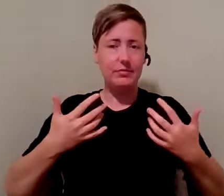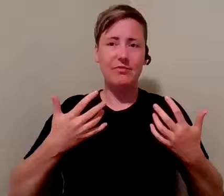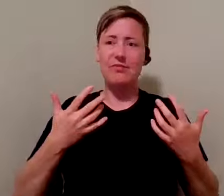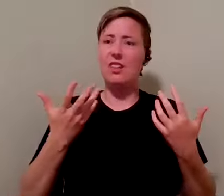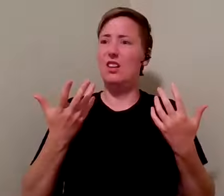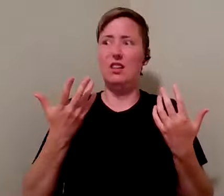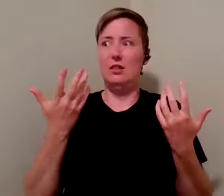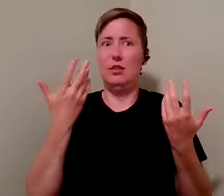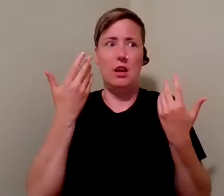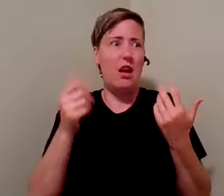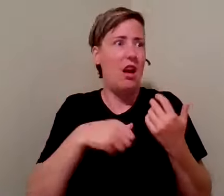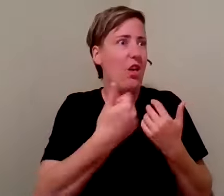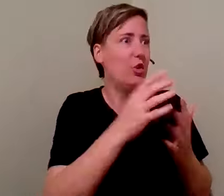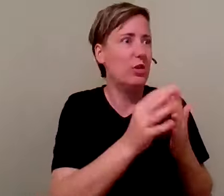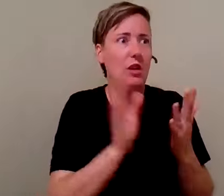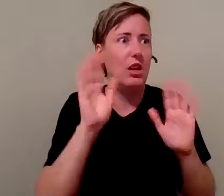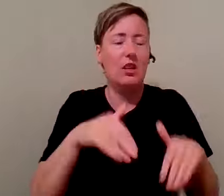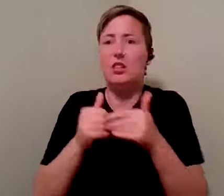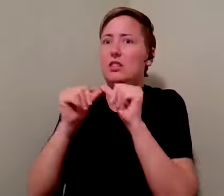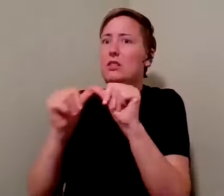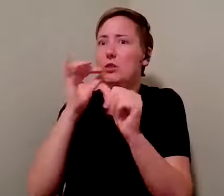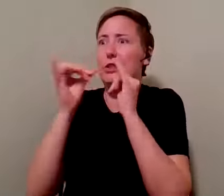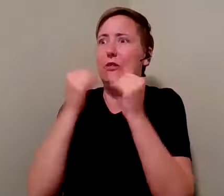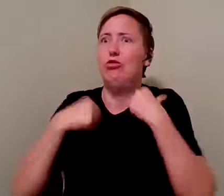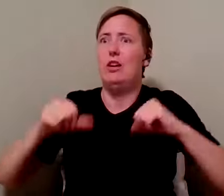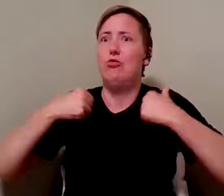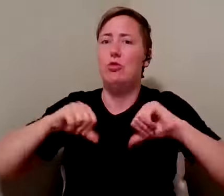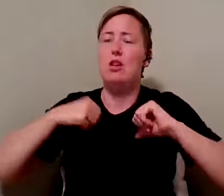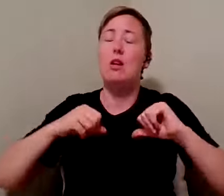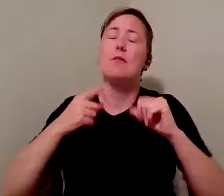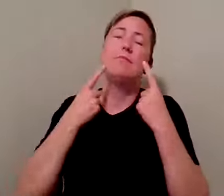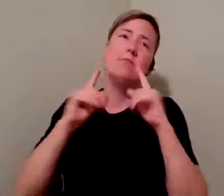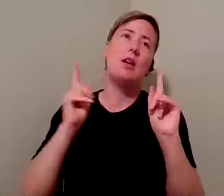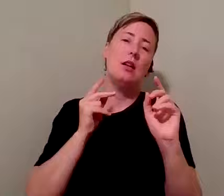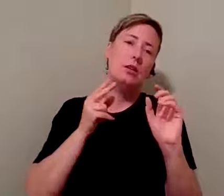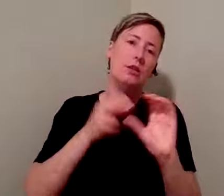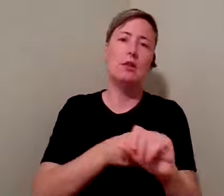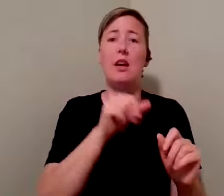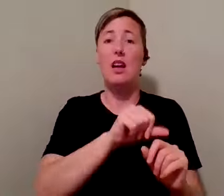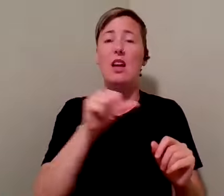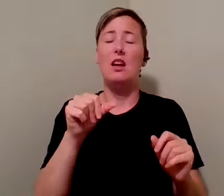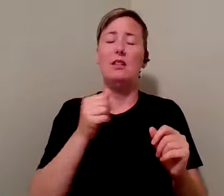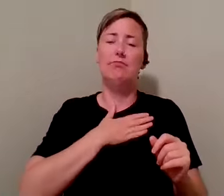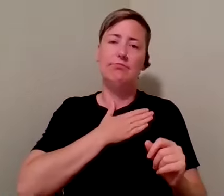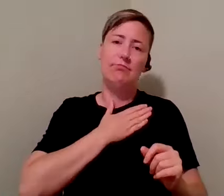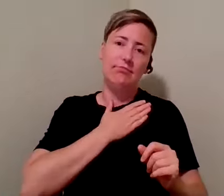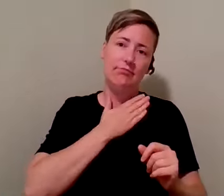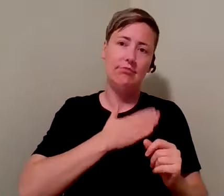forever grateful that I came to the rooms of Alcoholics Anonymous and that I have stayed. And that should qualify me.